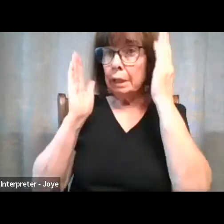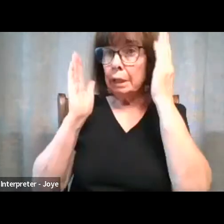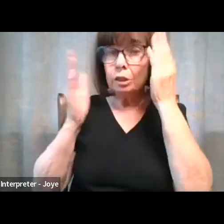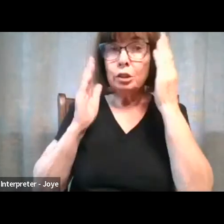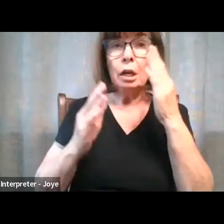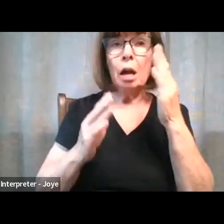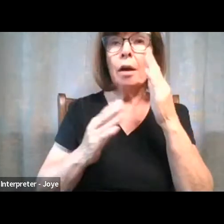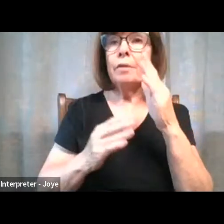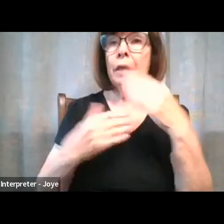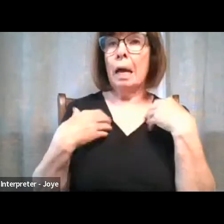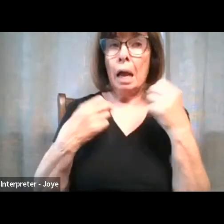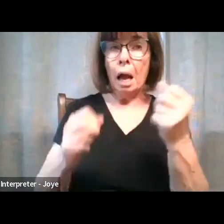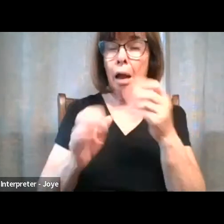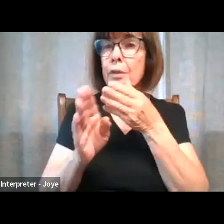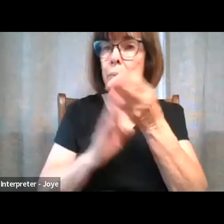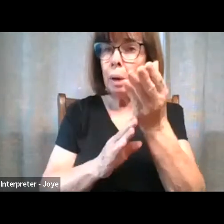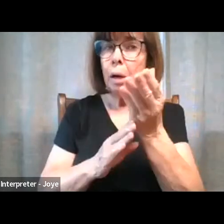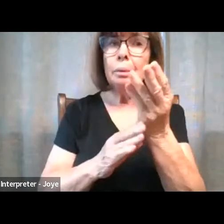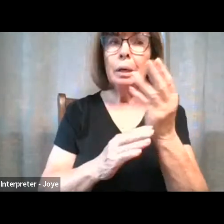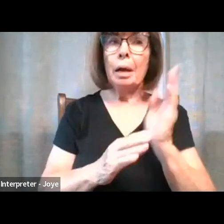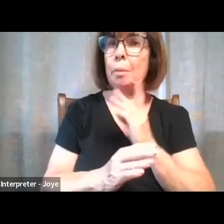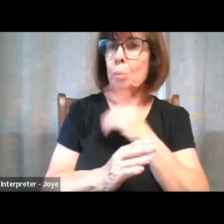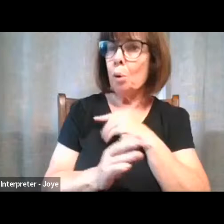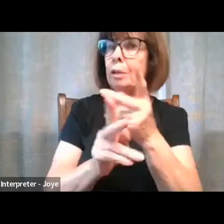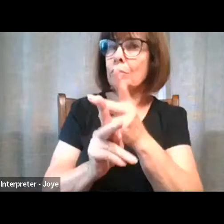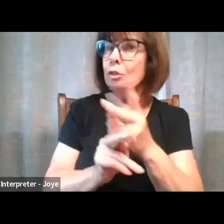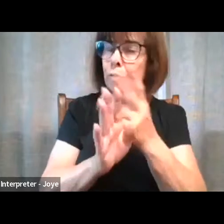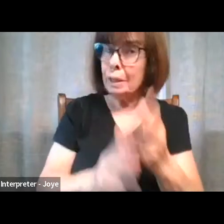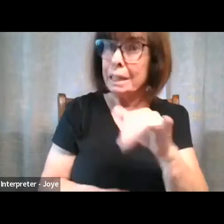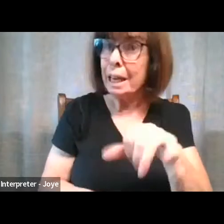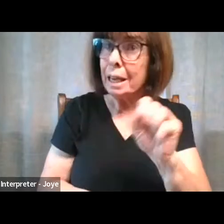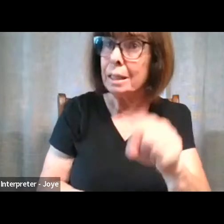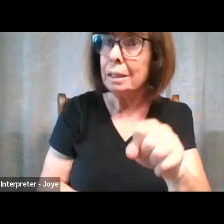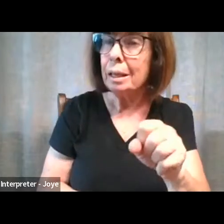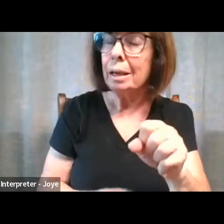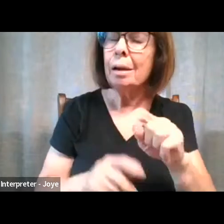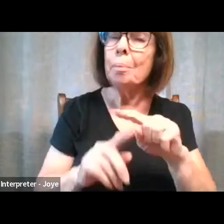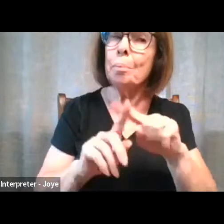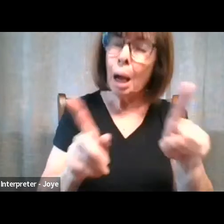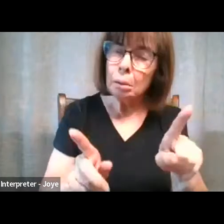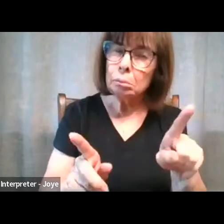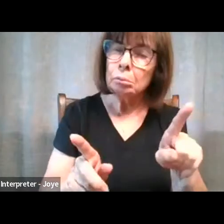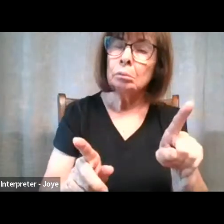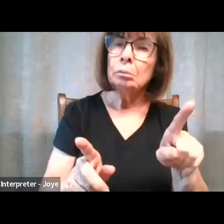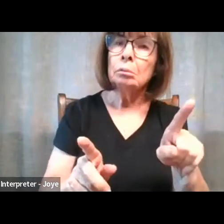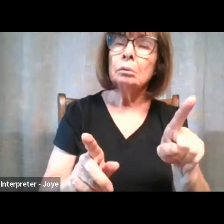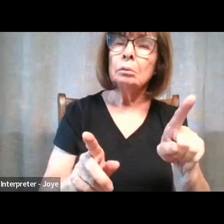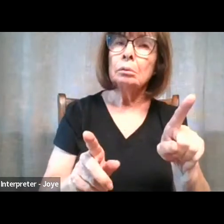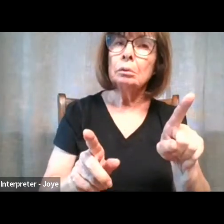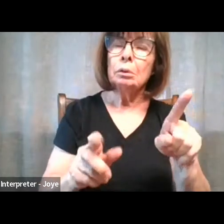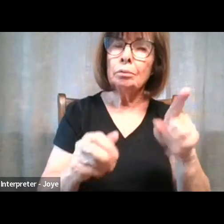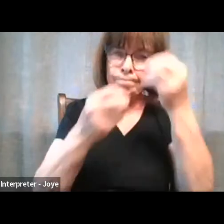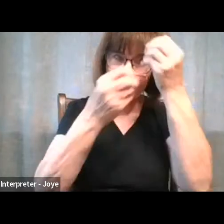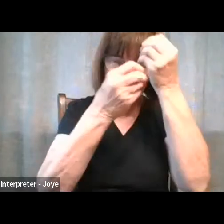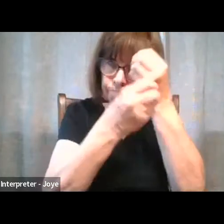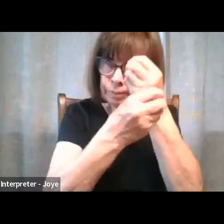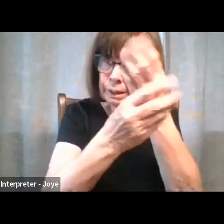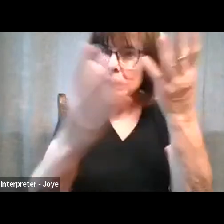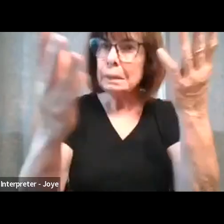the supervisors, etc. And the messaging, even with regards